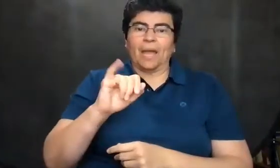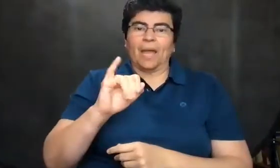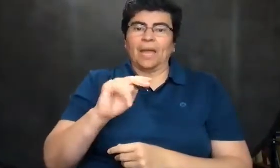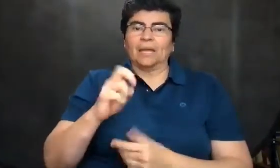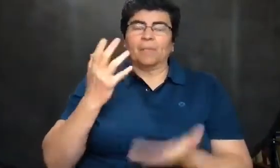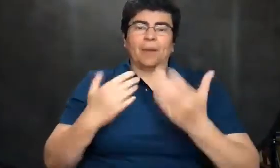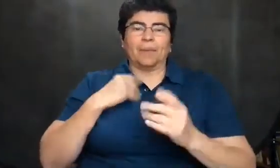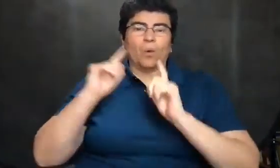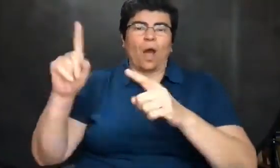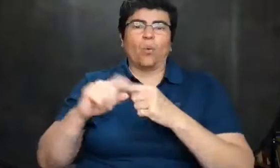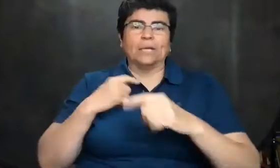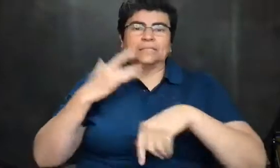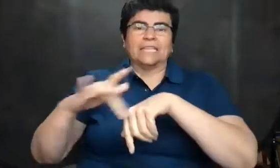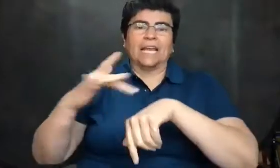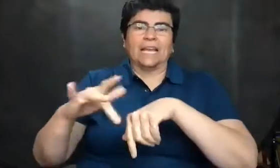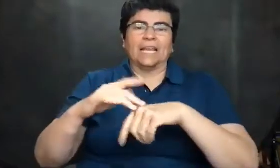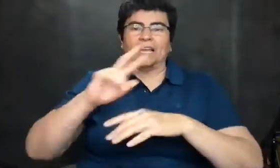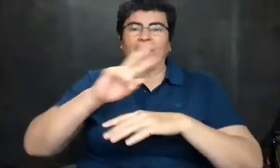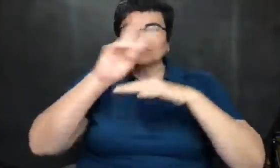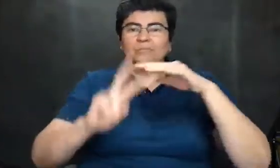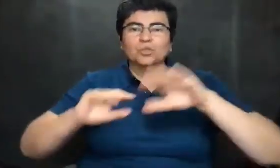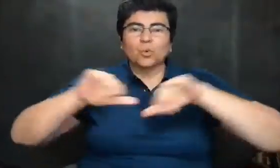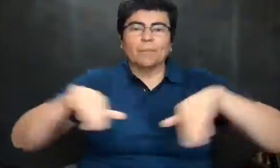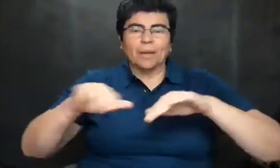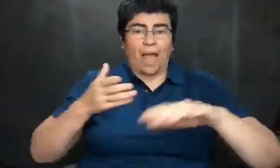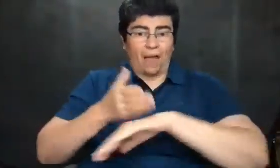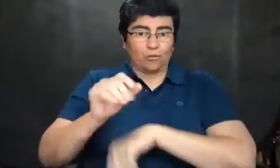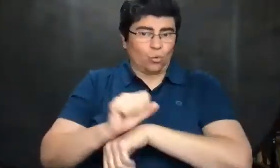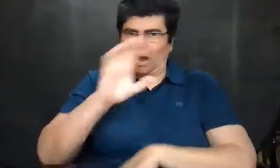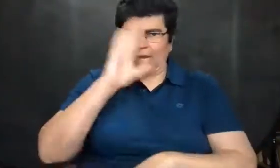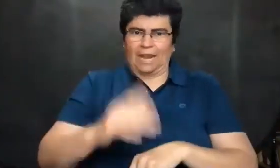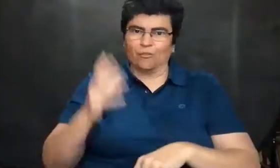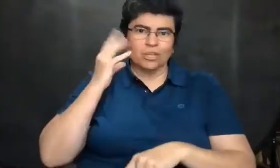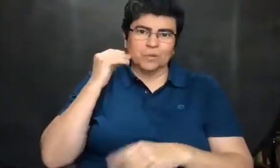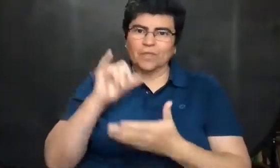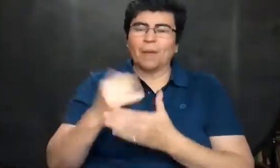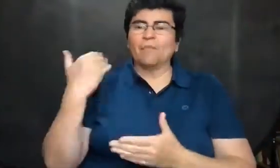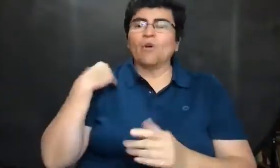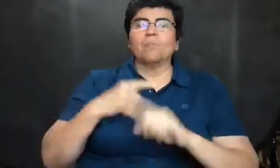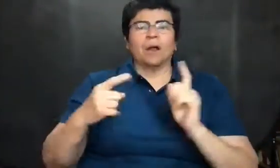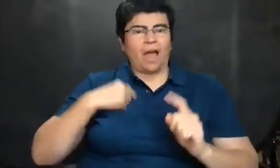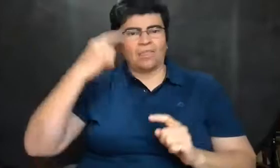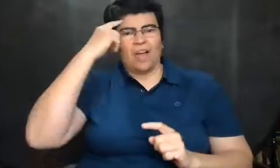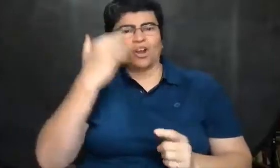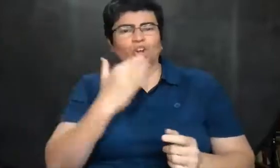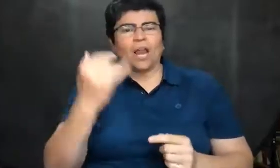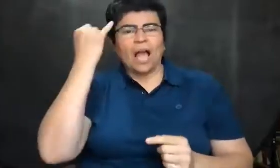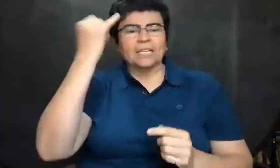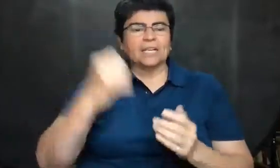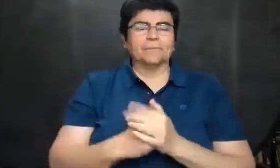skinny dipping after work. And I had never been skinny dipping before, but I thought it was a good idea. And so we piled in my